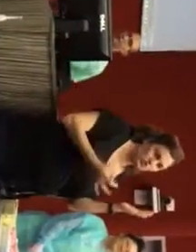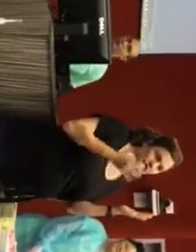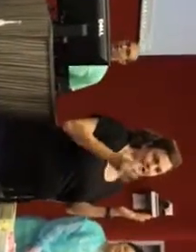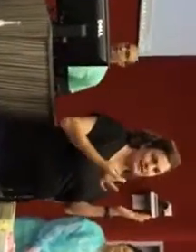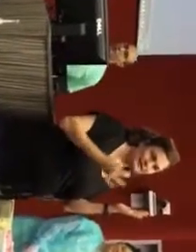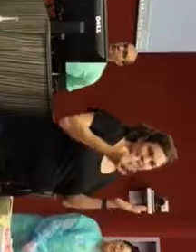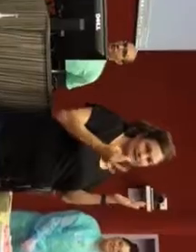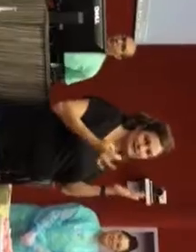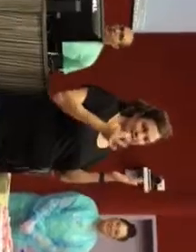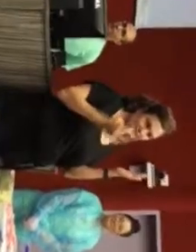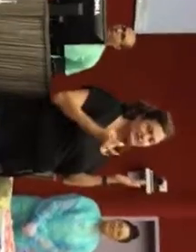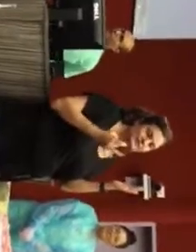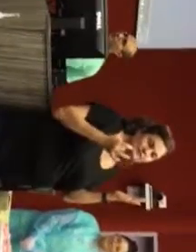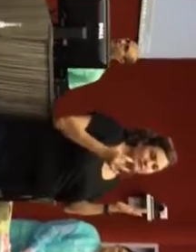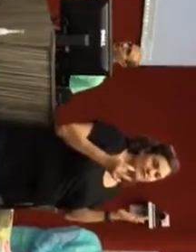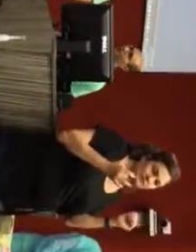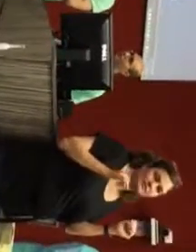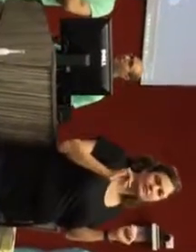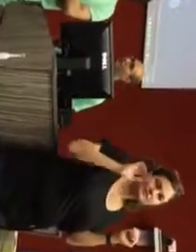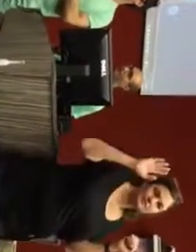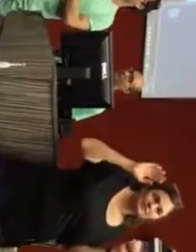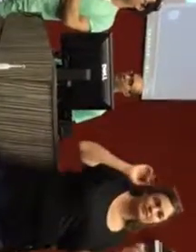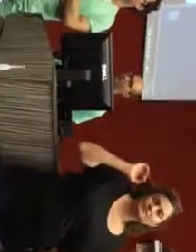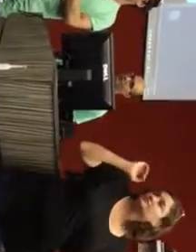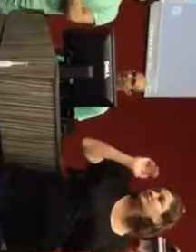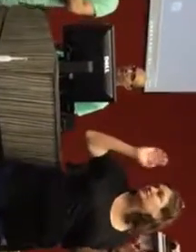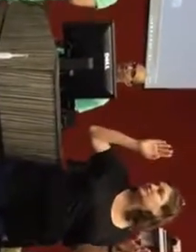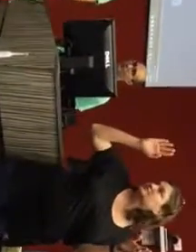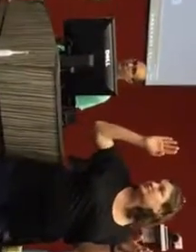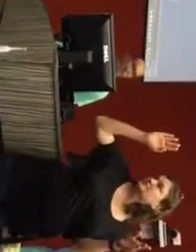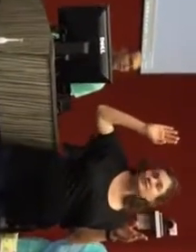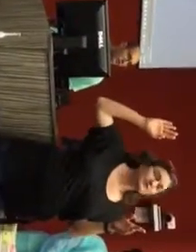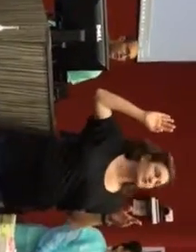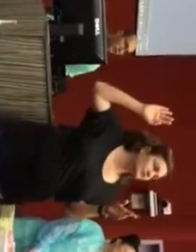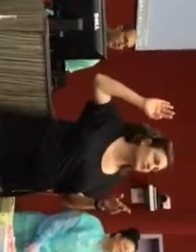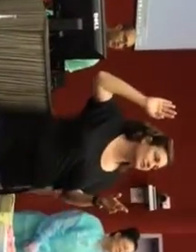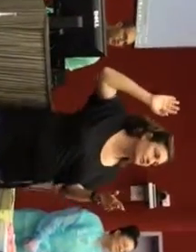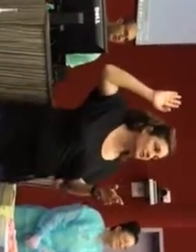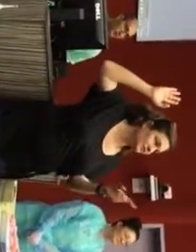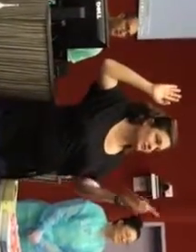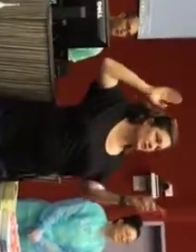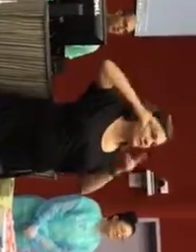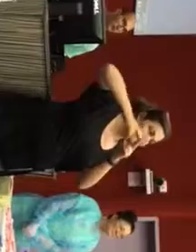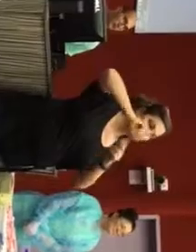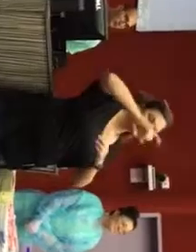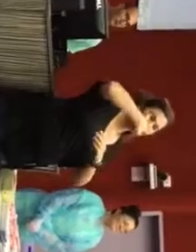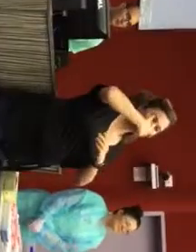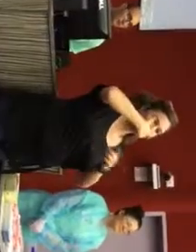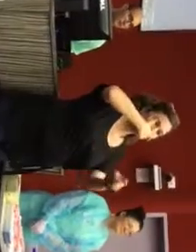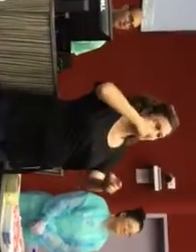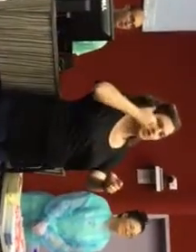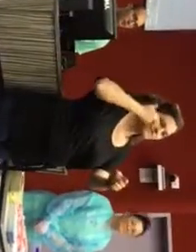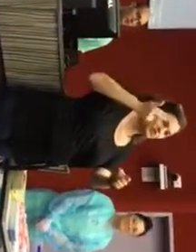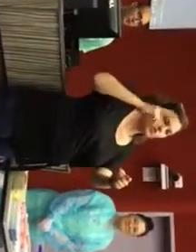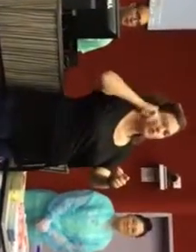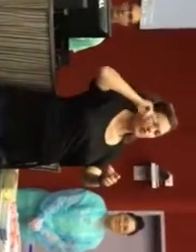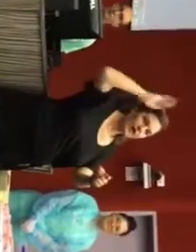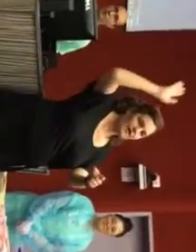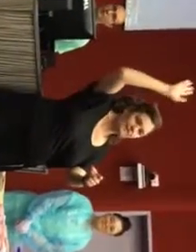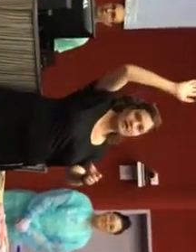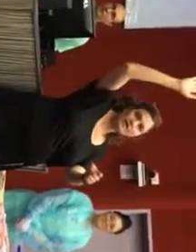Yeah. to recommend your patients to come and see us as soon as possible for an That's assessment. just for dentures, it's not a year. Yeah. Yeah. Yeah,